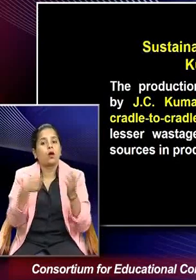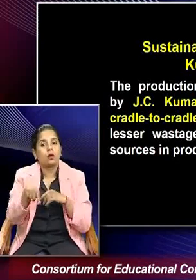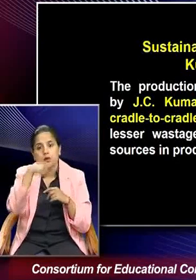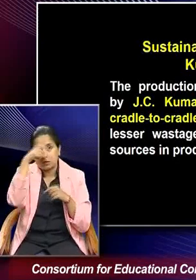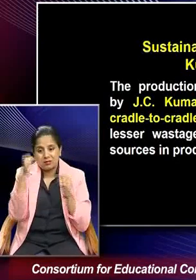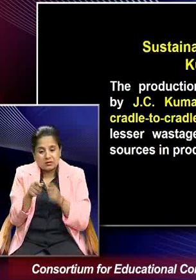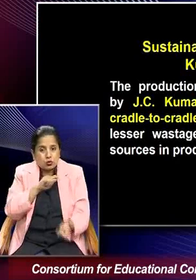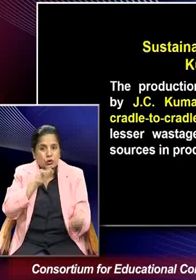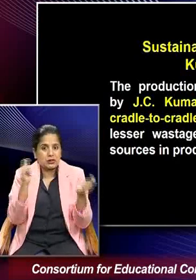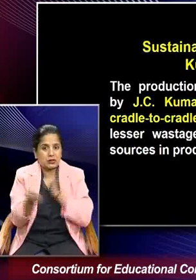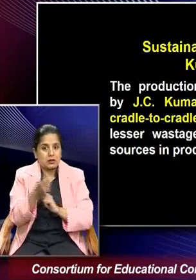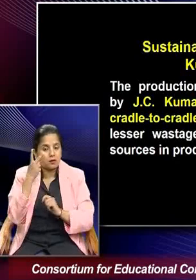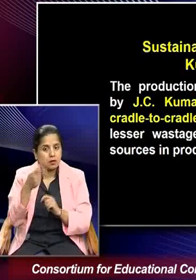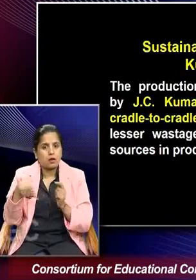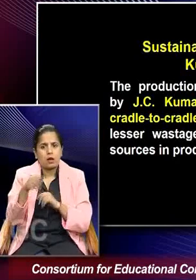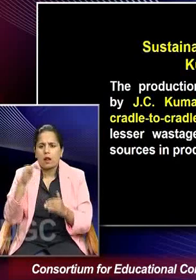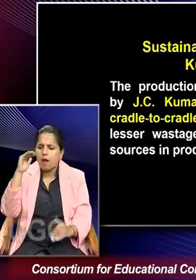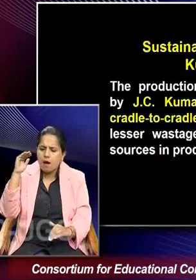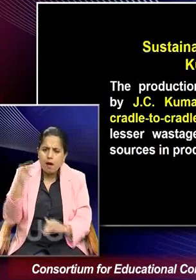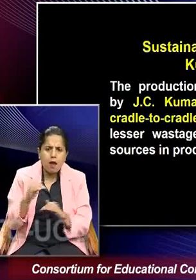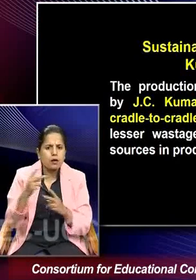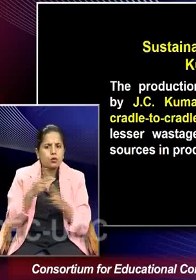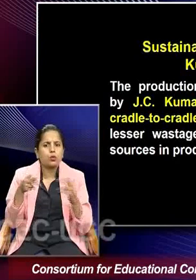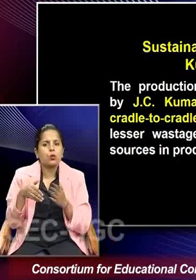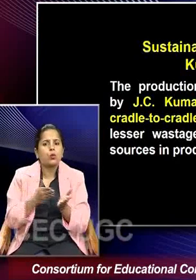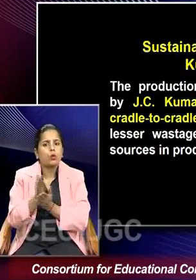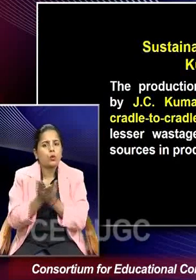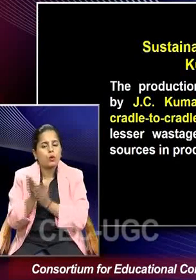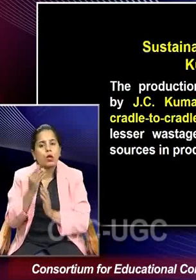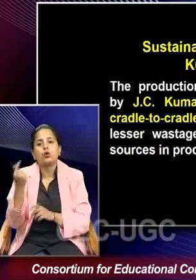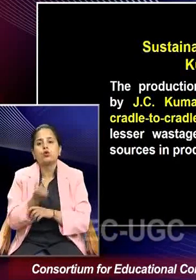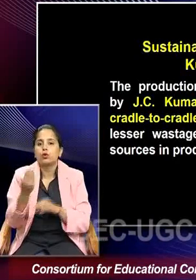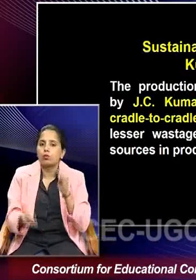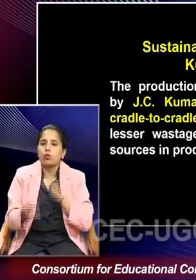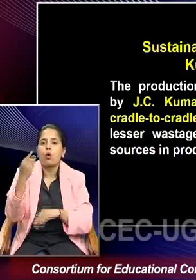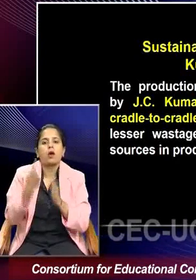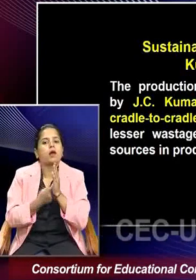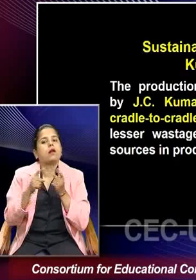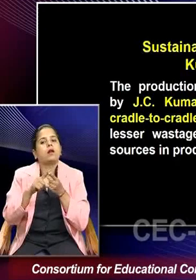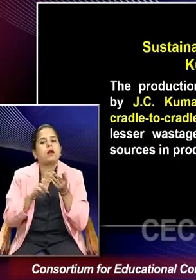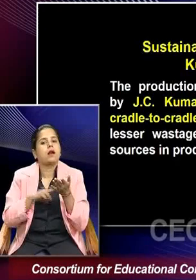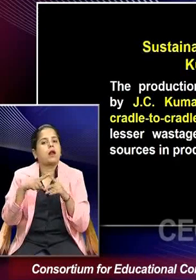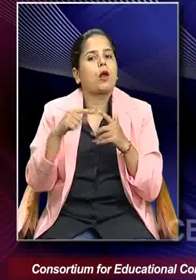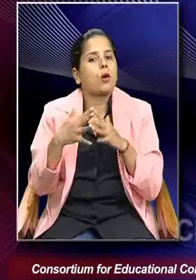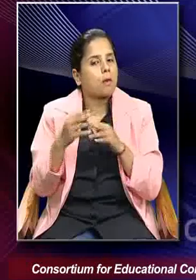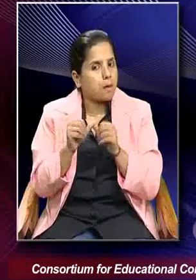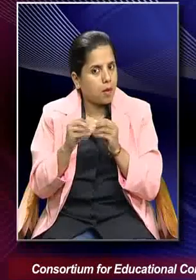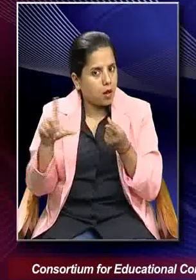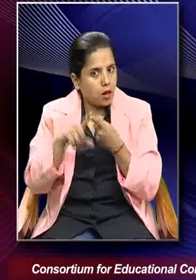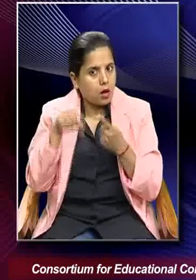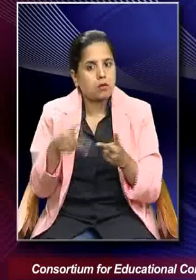change, generating lesser wastage and using more renewable resources in the production process.